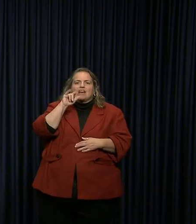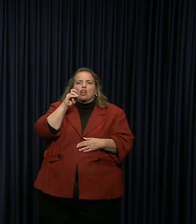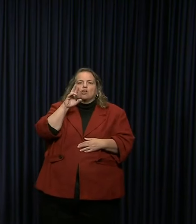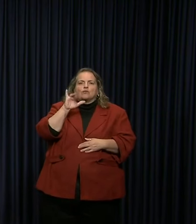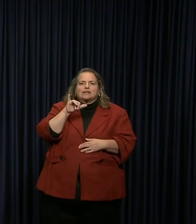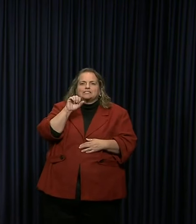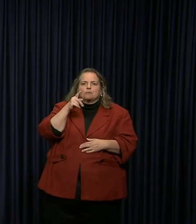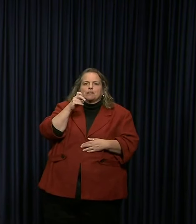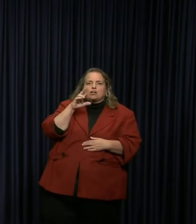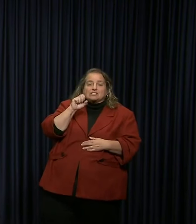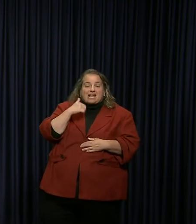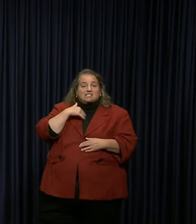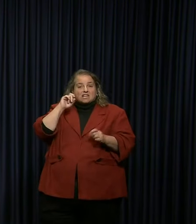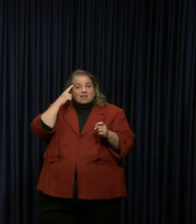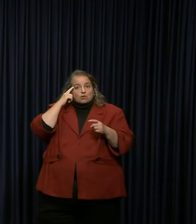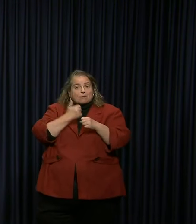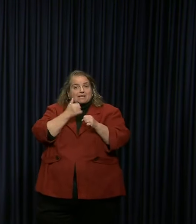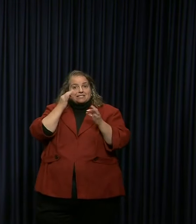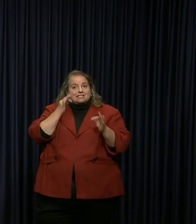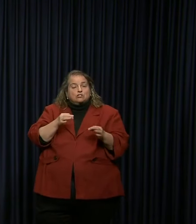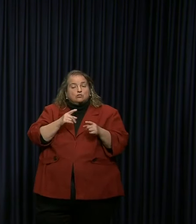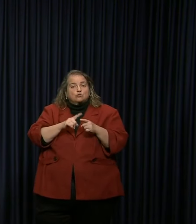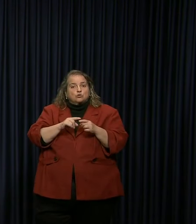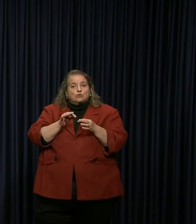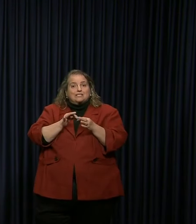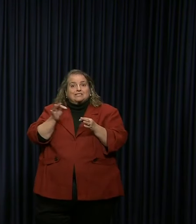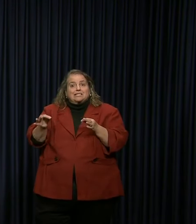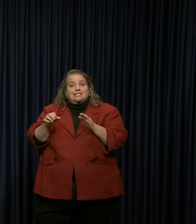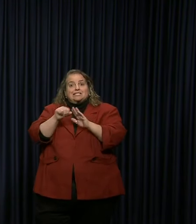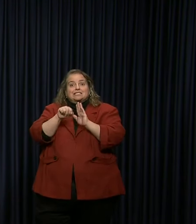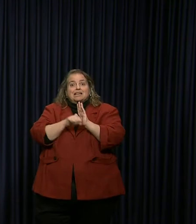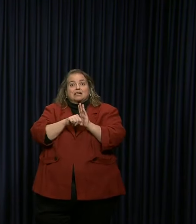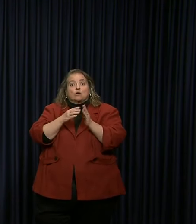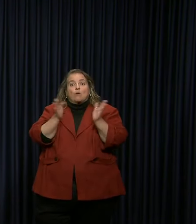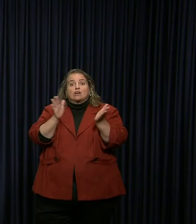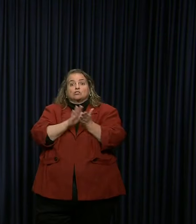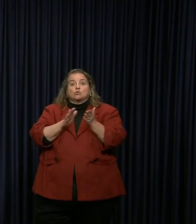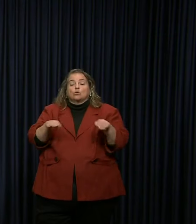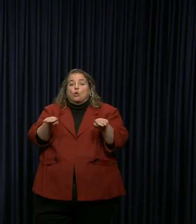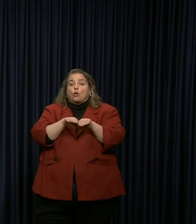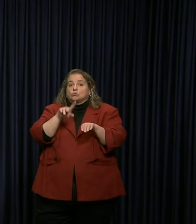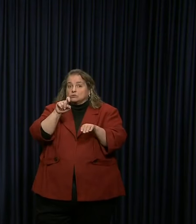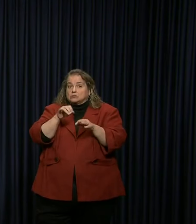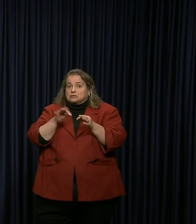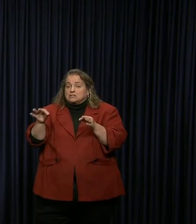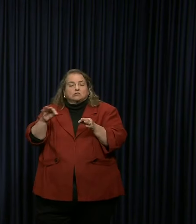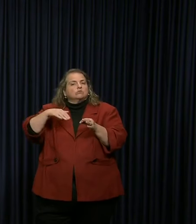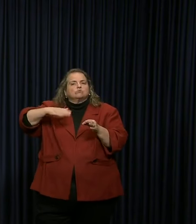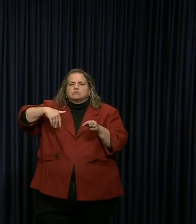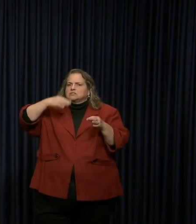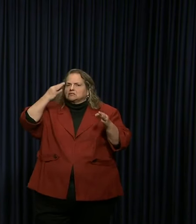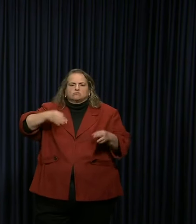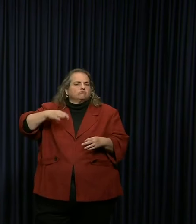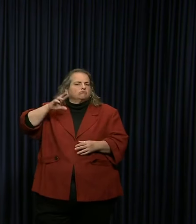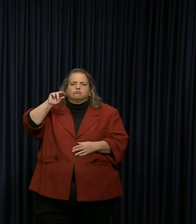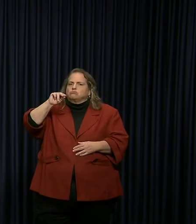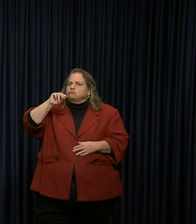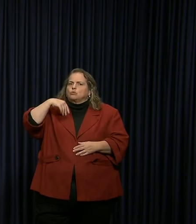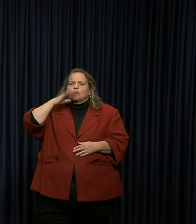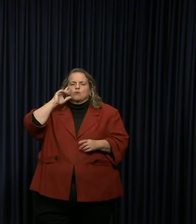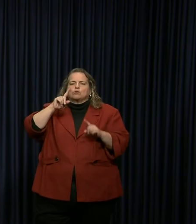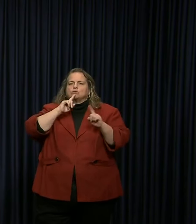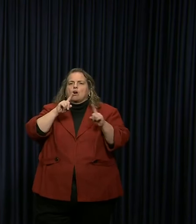governor made a decision on extending the statewide school shutdown? The answer is not yet. We'll be talking to the education community